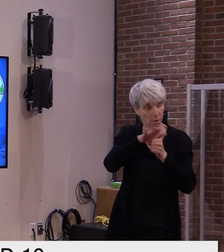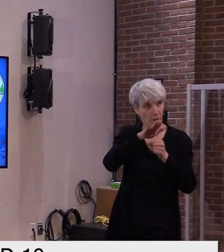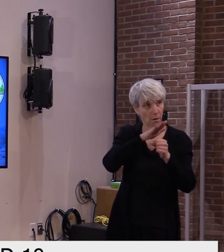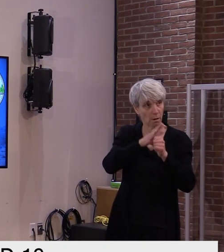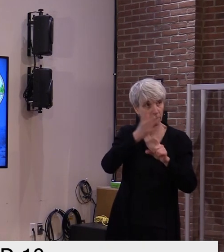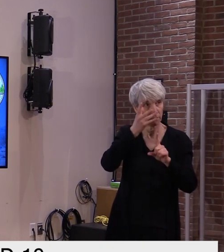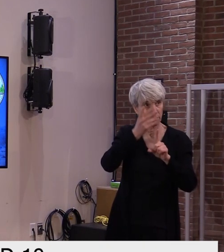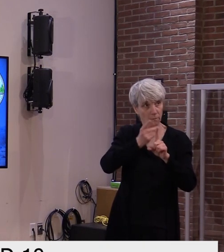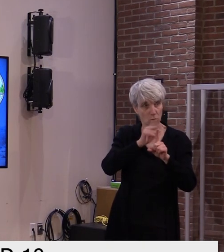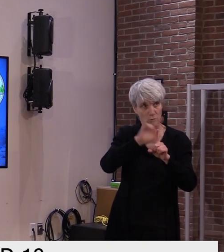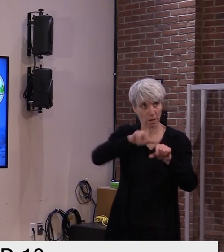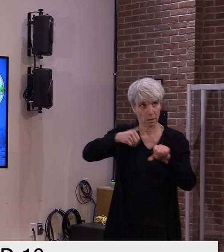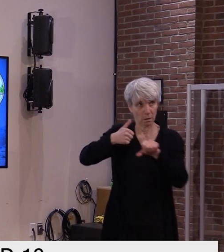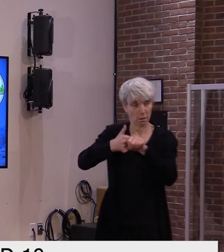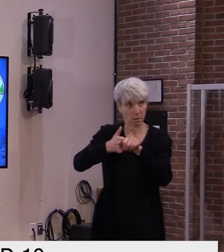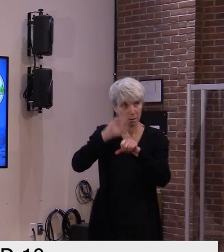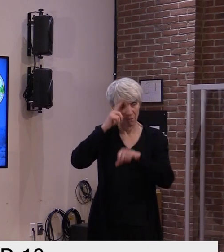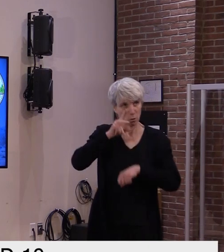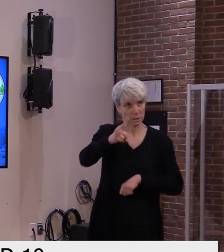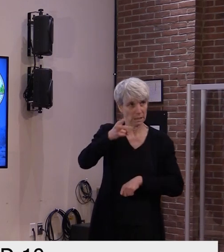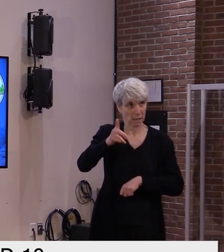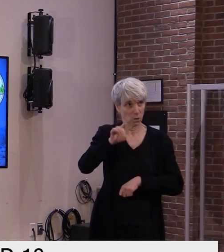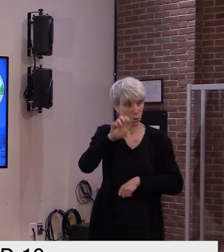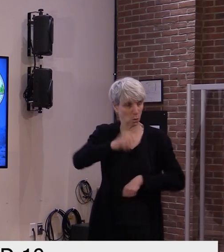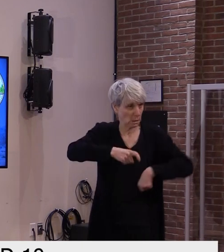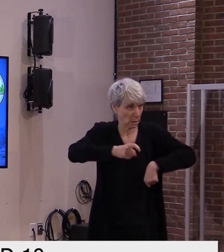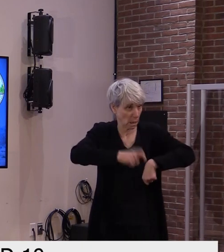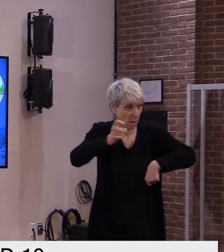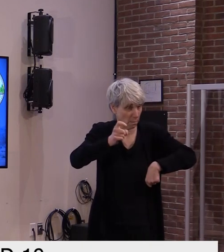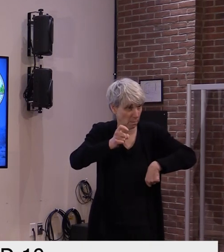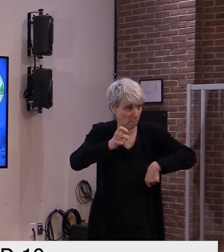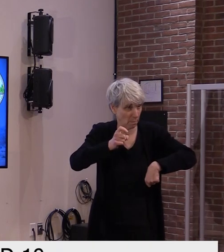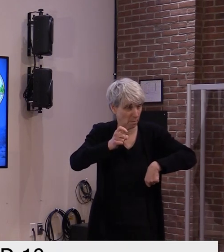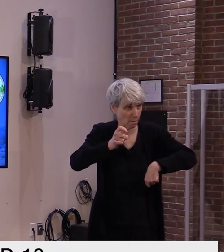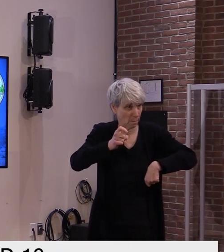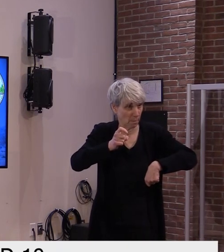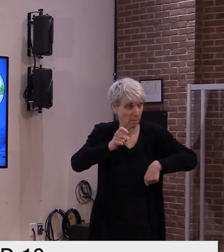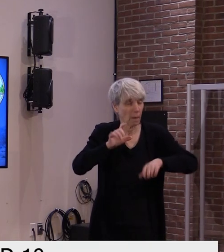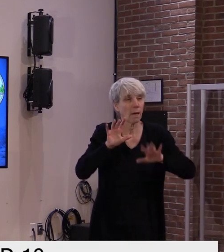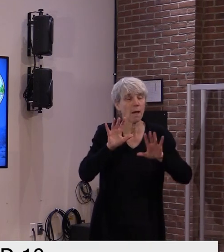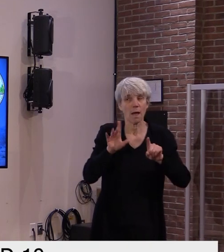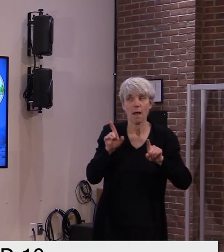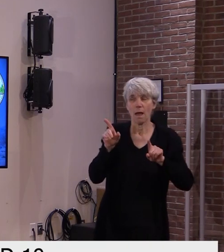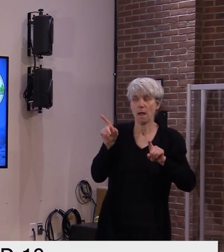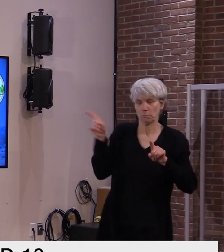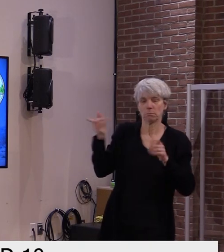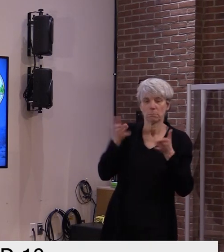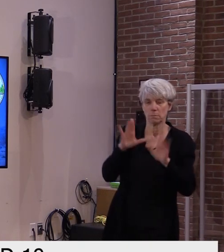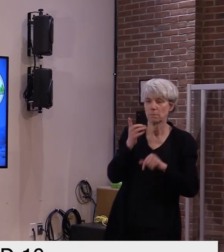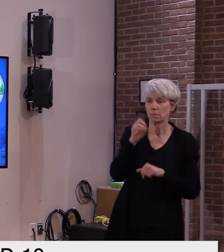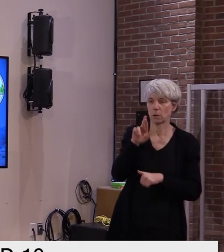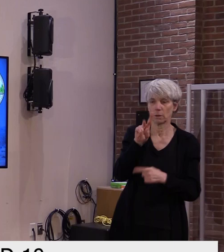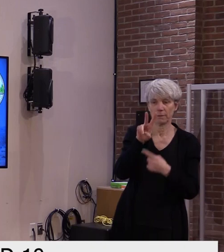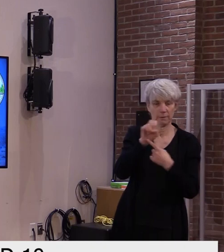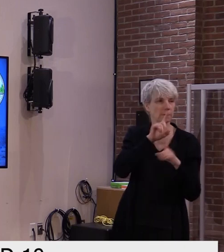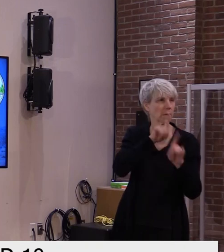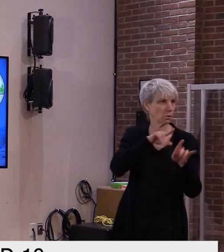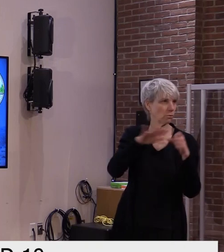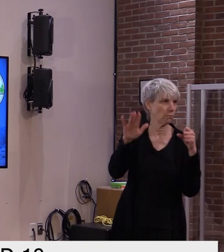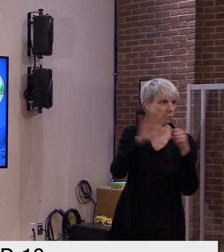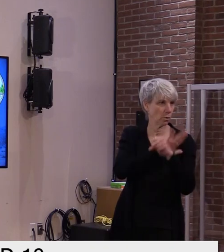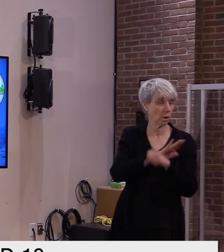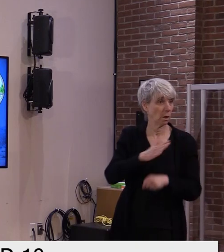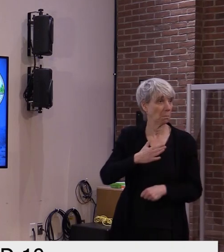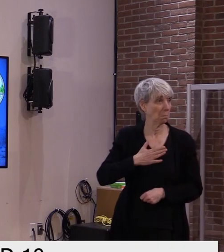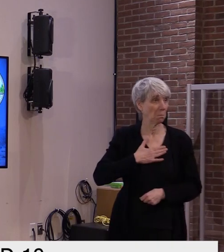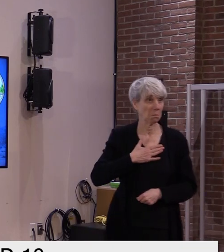you know, in the regularly scheduled time? Again, I'll let Dr. Levine answer, but from my perspective, we had